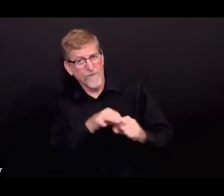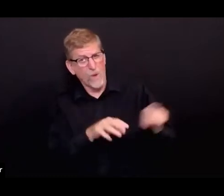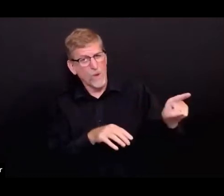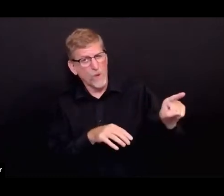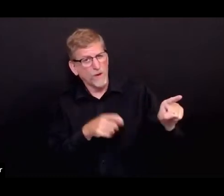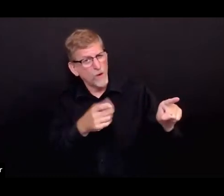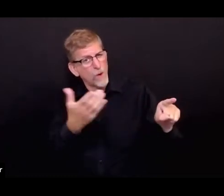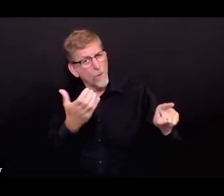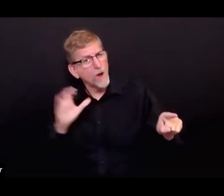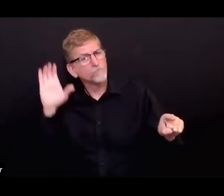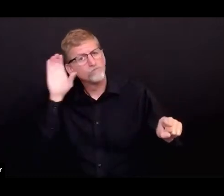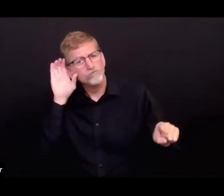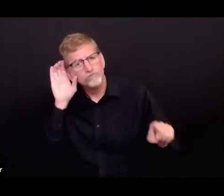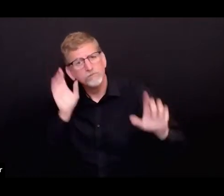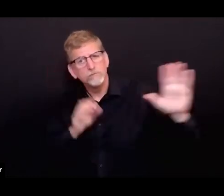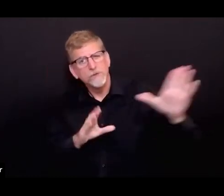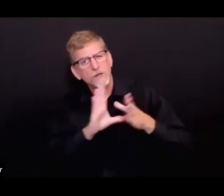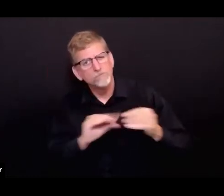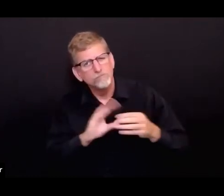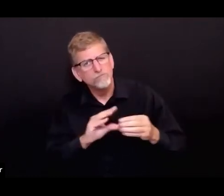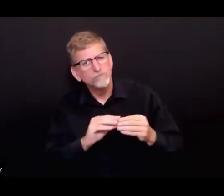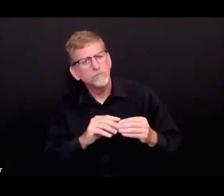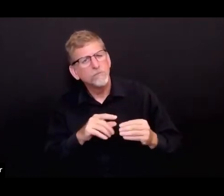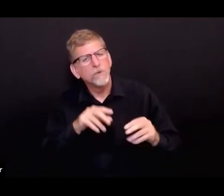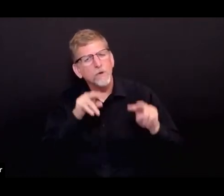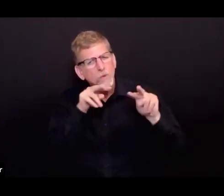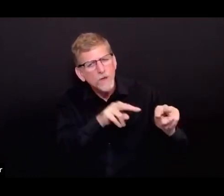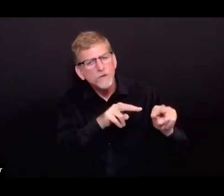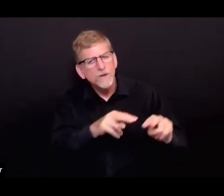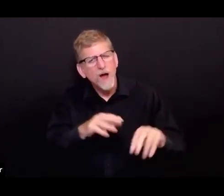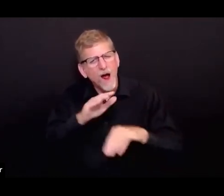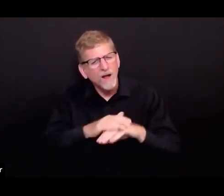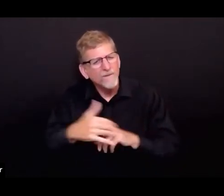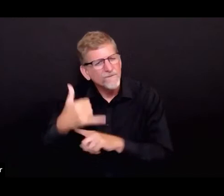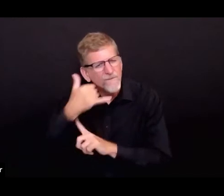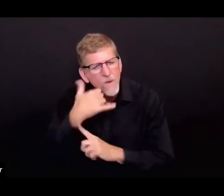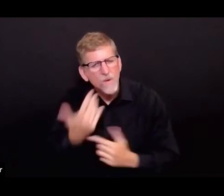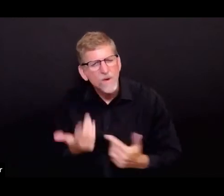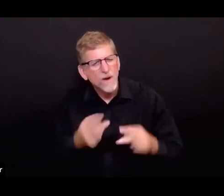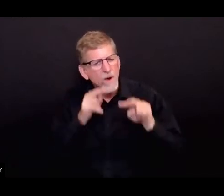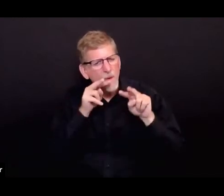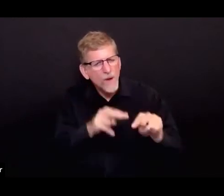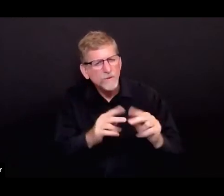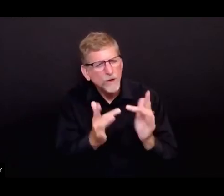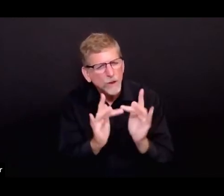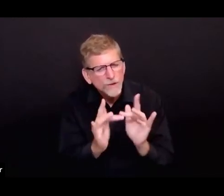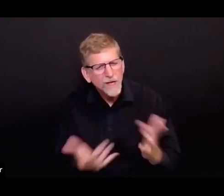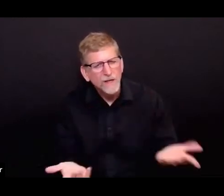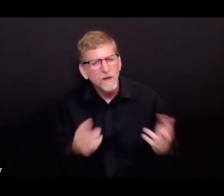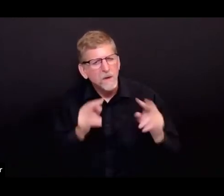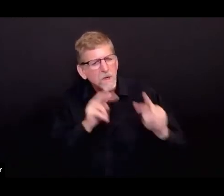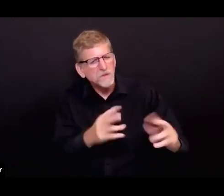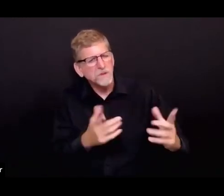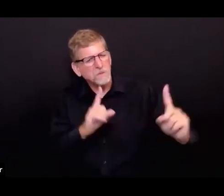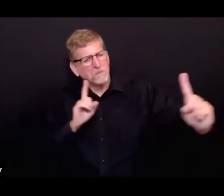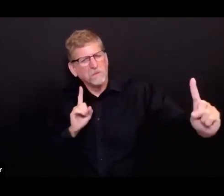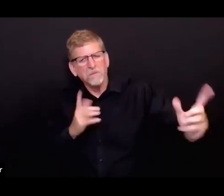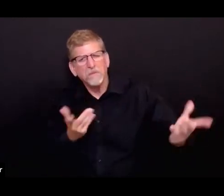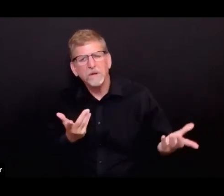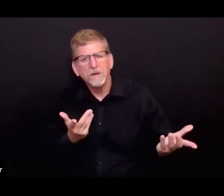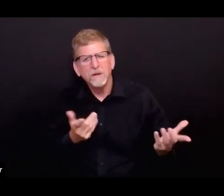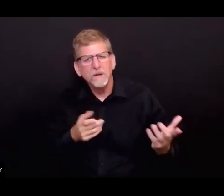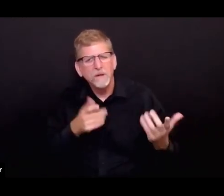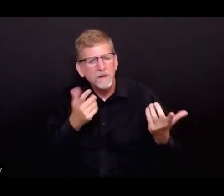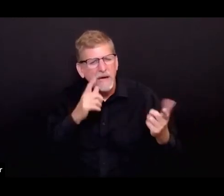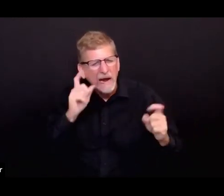phone, and let's get through this thing. So we're getting assurances that there will not be more than 250. They